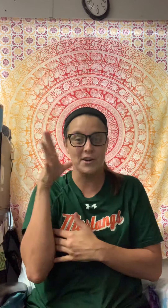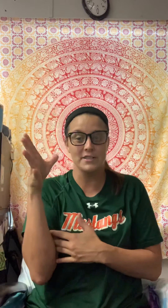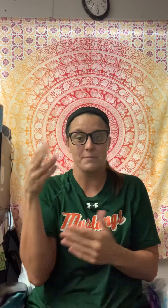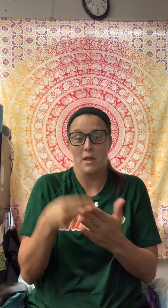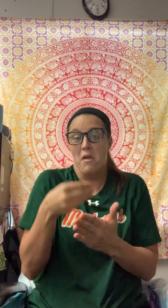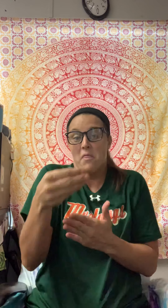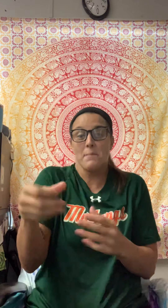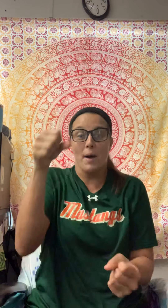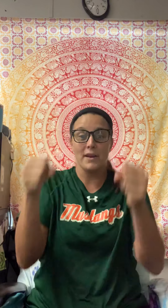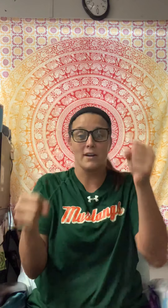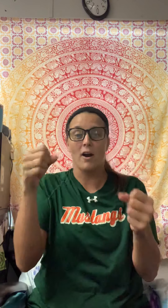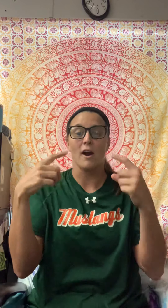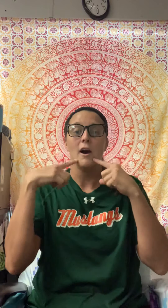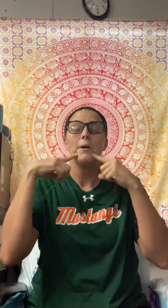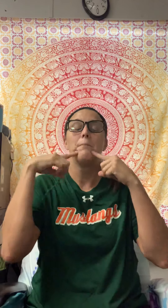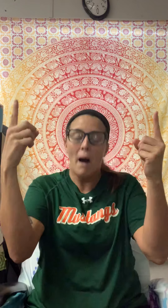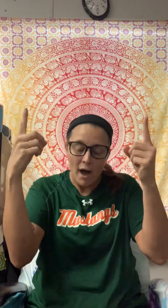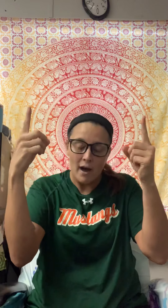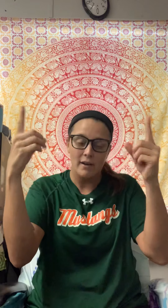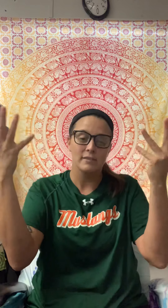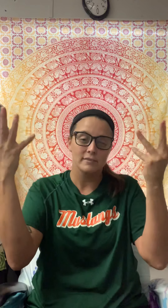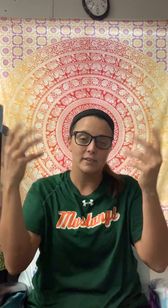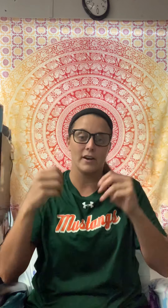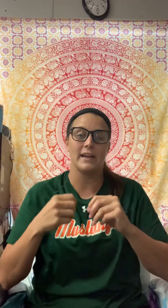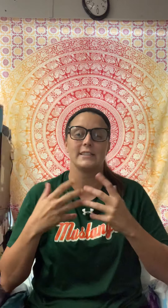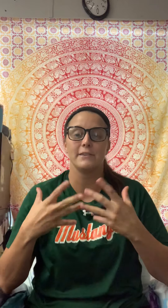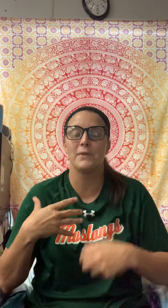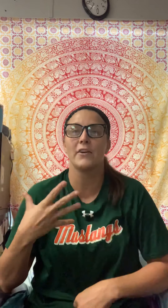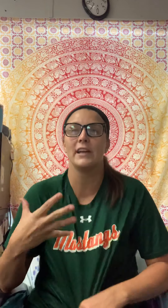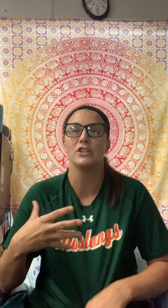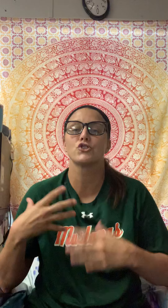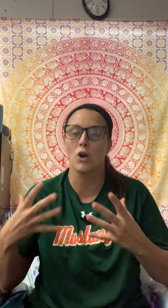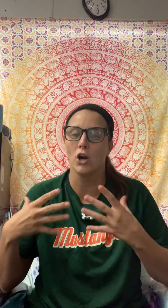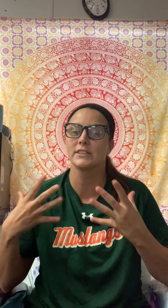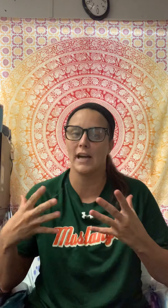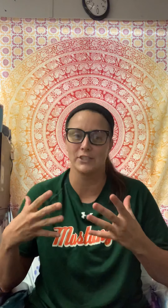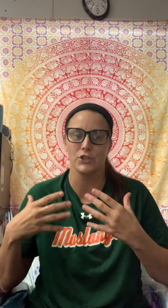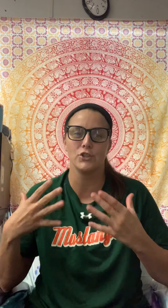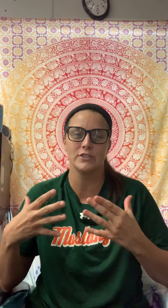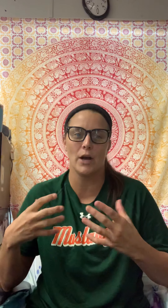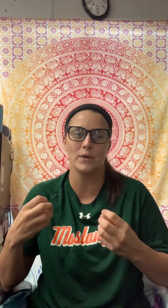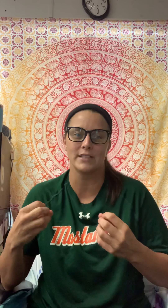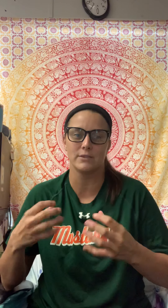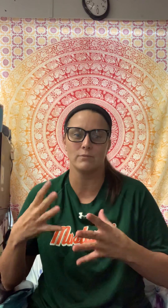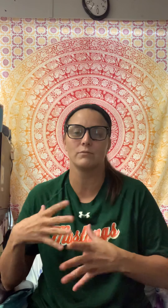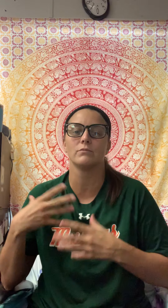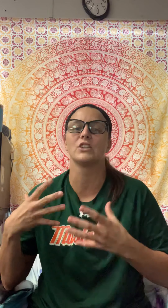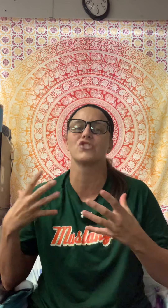parents, they bought me a car. All right, it's a very strong sign. So you use that when it's a strong